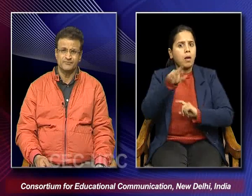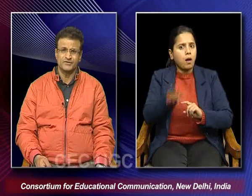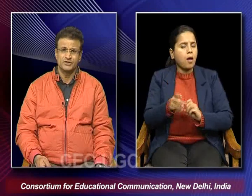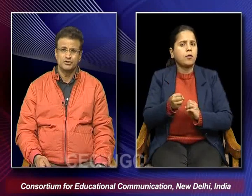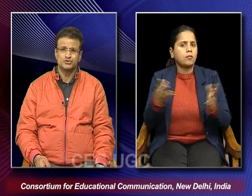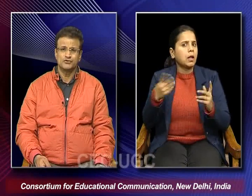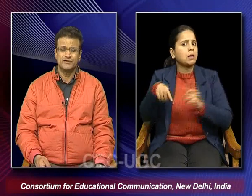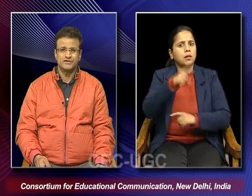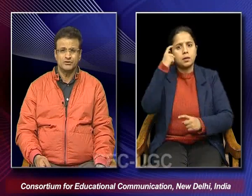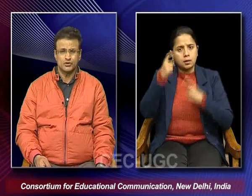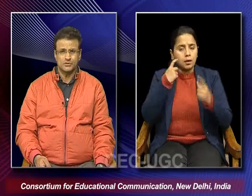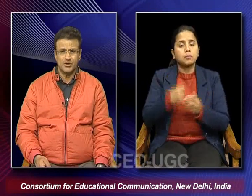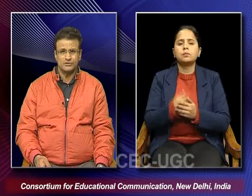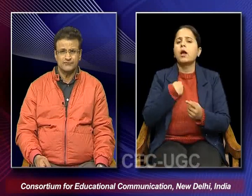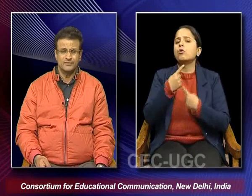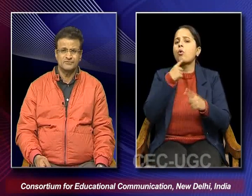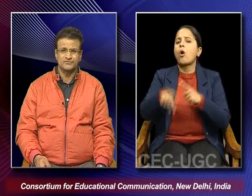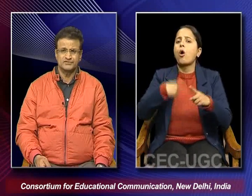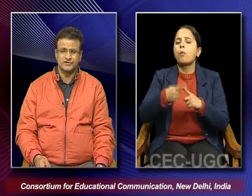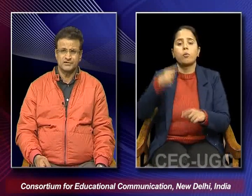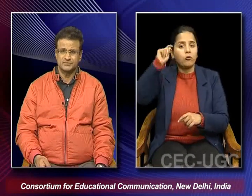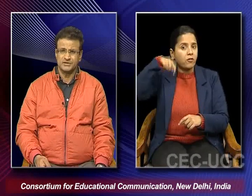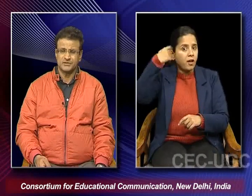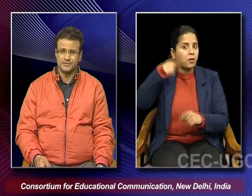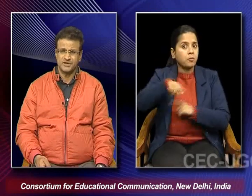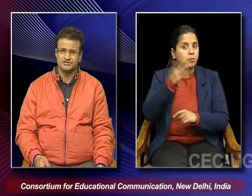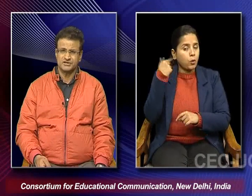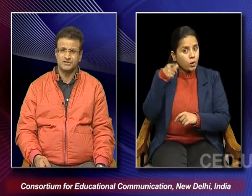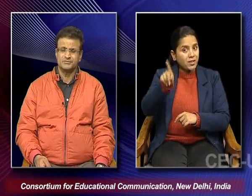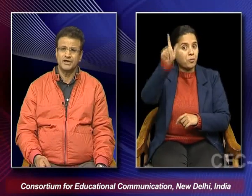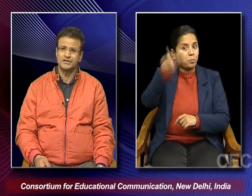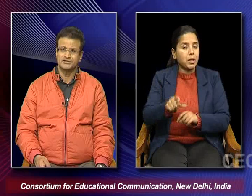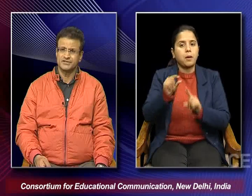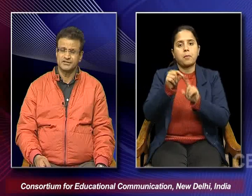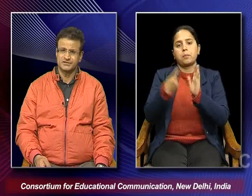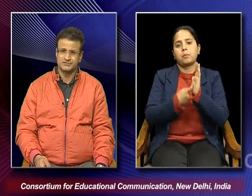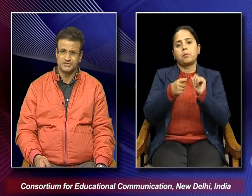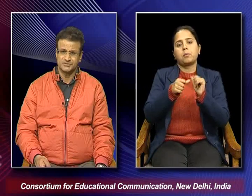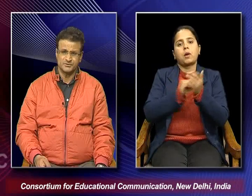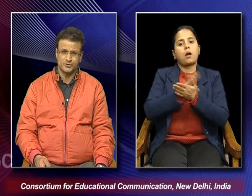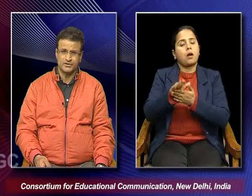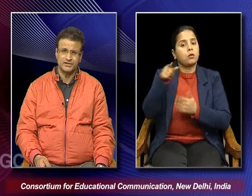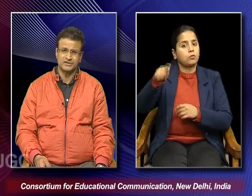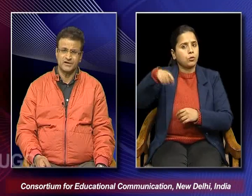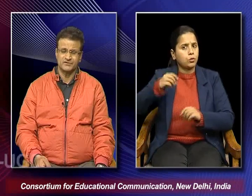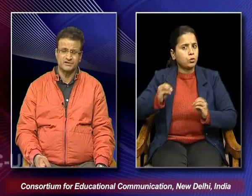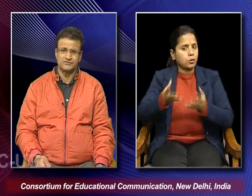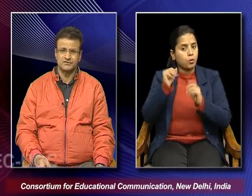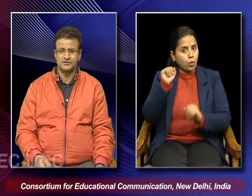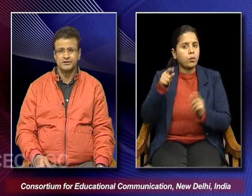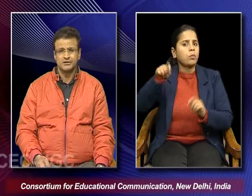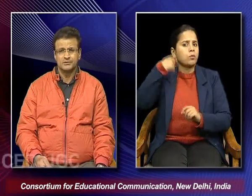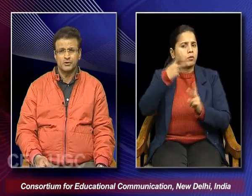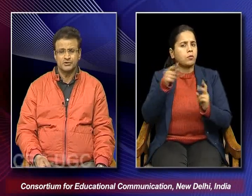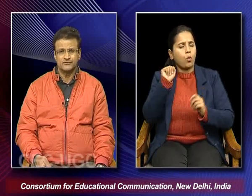time. So when we talk about the films which were made by Prakash Jha, he began his career with Hip Hip Hooray, and thereafter one of